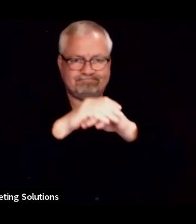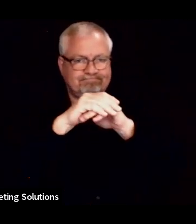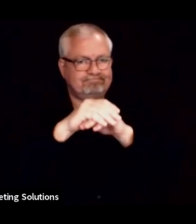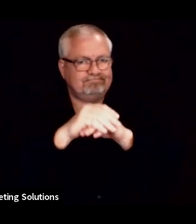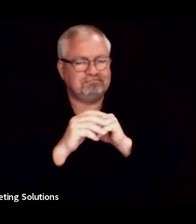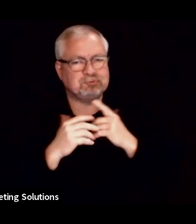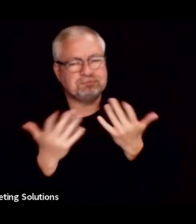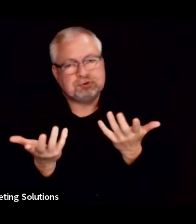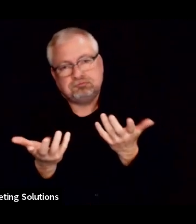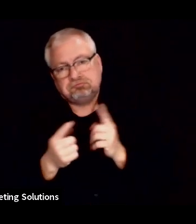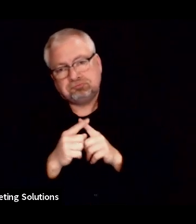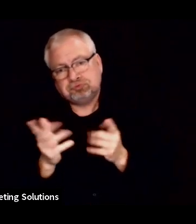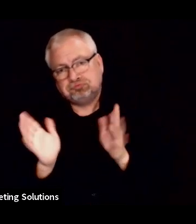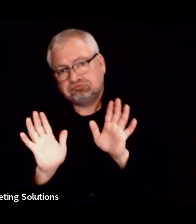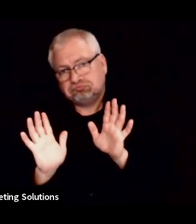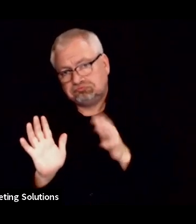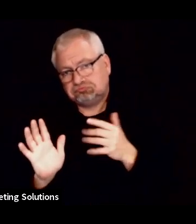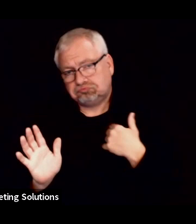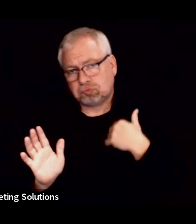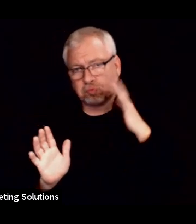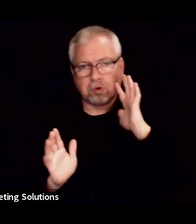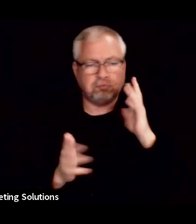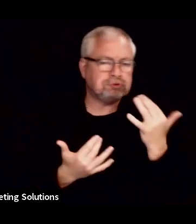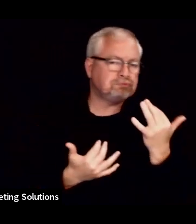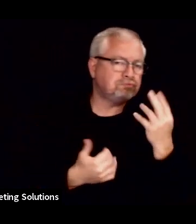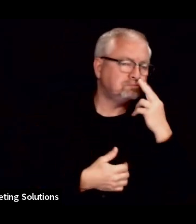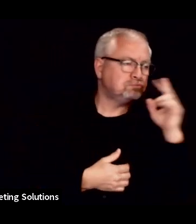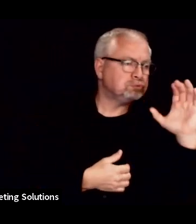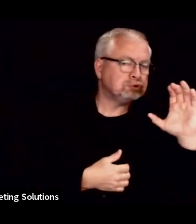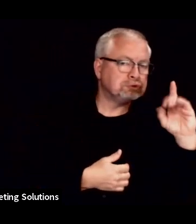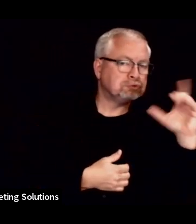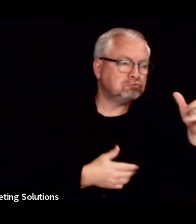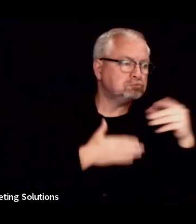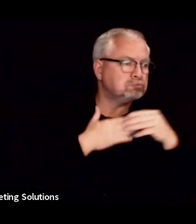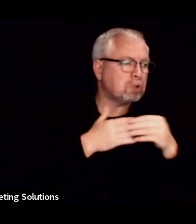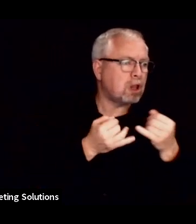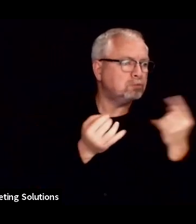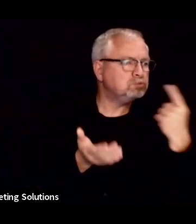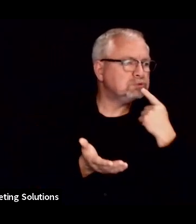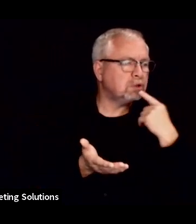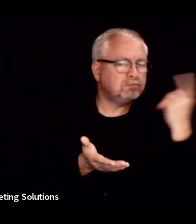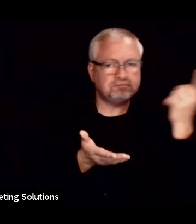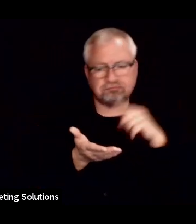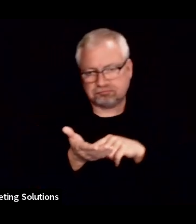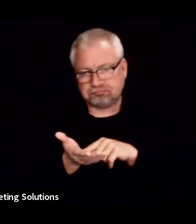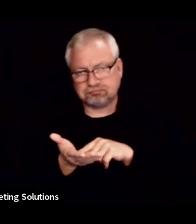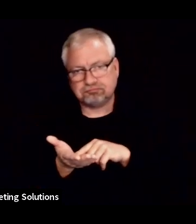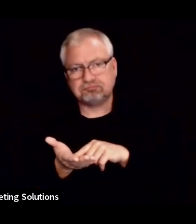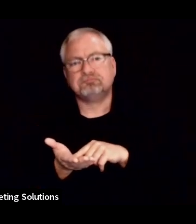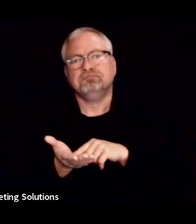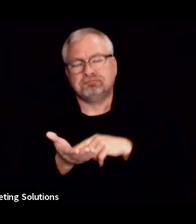and refreshing our own, but we will intend to continue to be pretty specific with our recommendations.